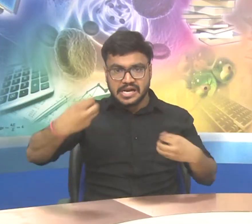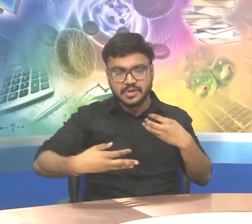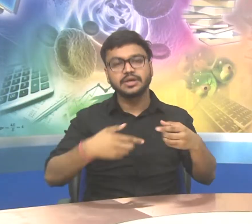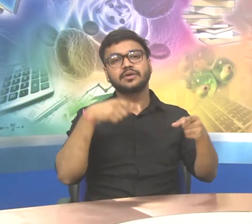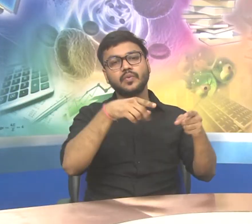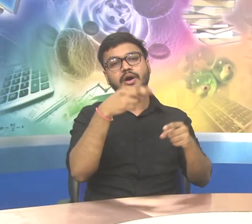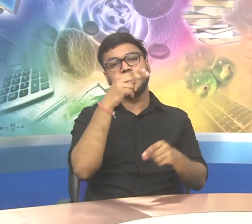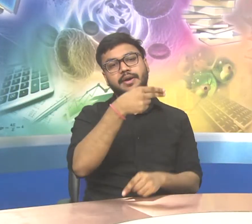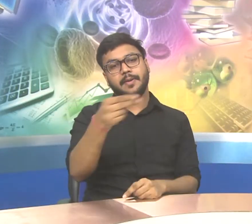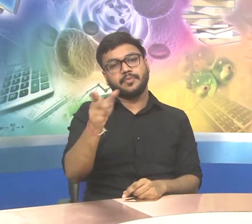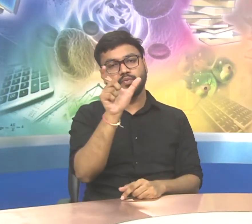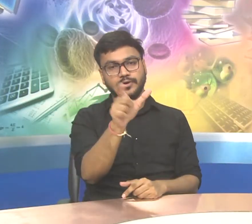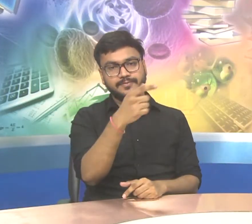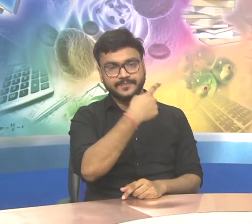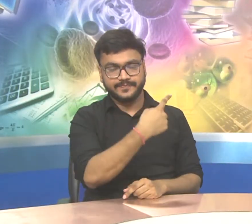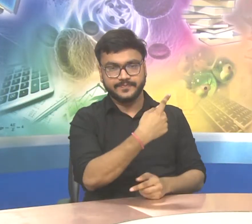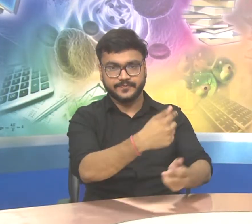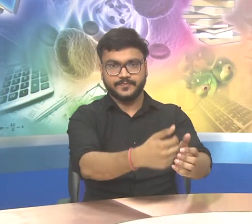During the war, the city was under heavy